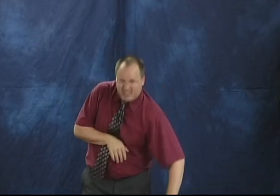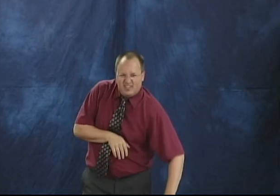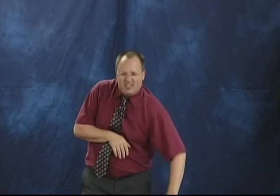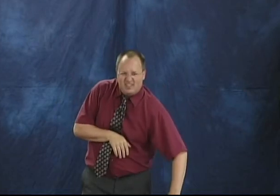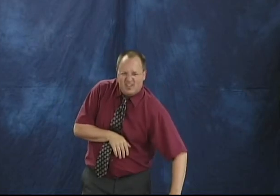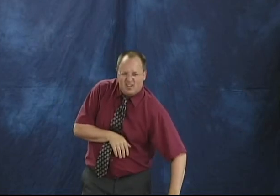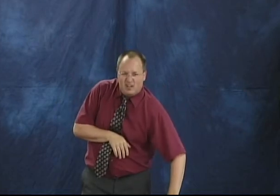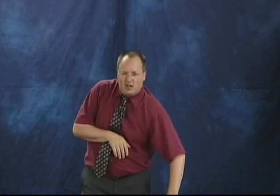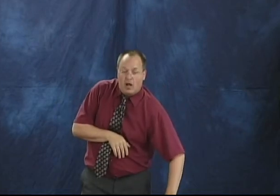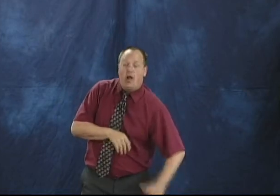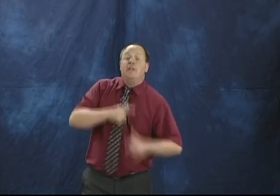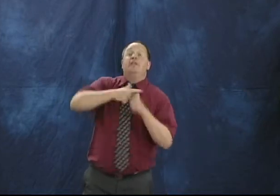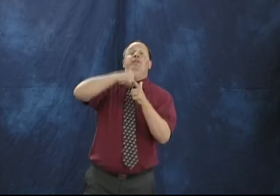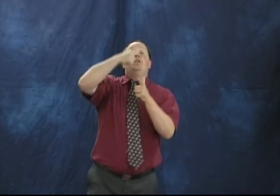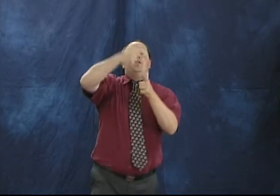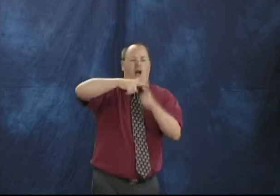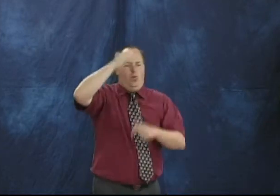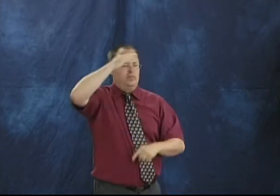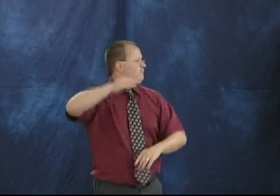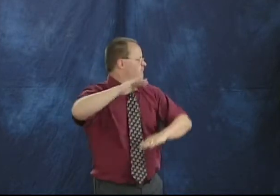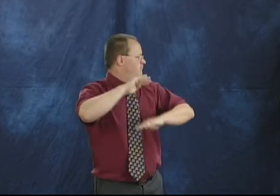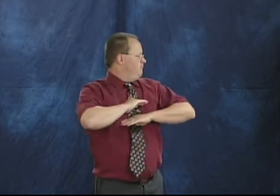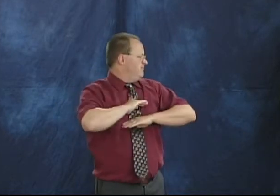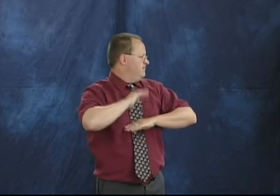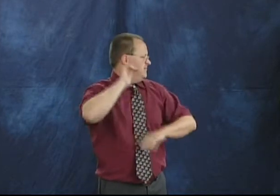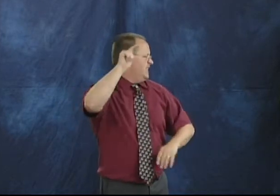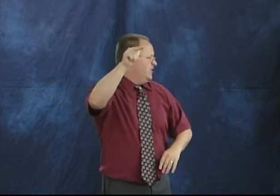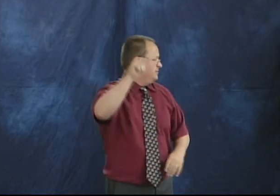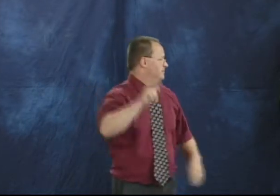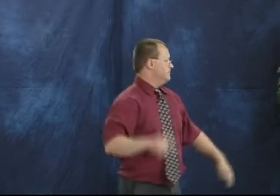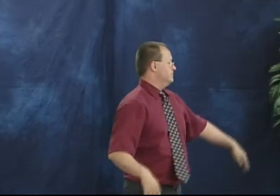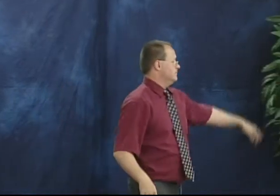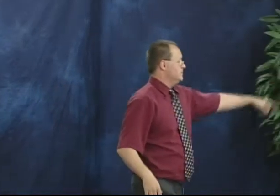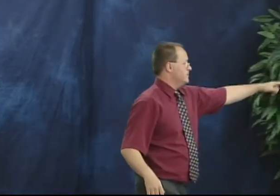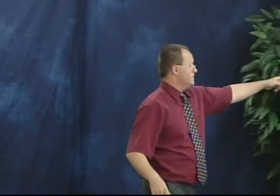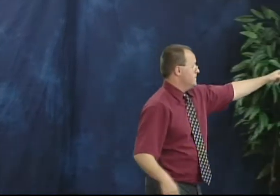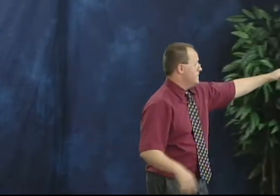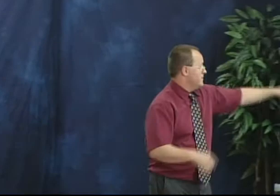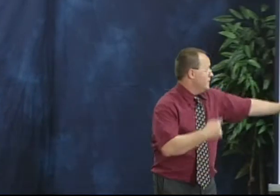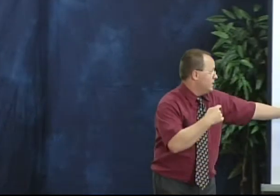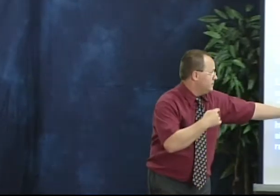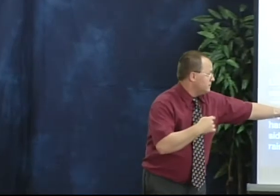until they are emptied, and then they can be filled again.